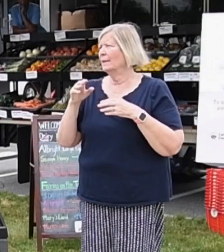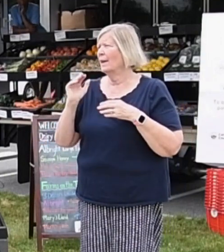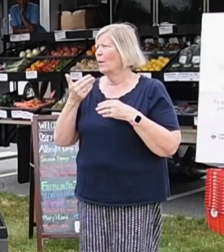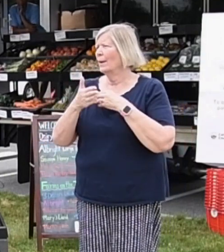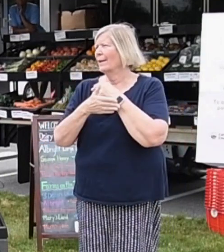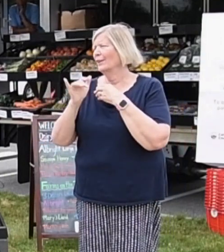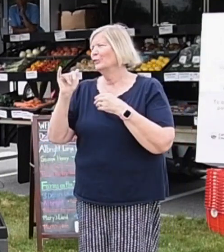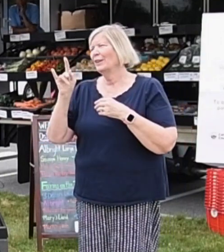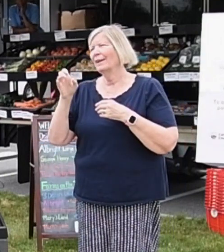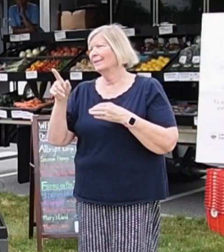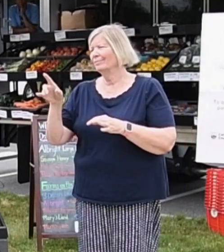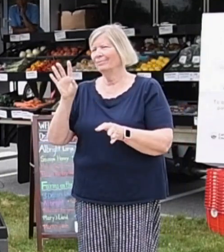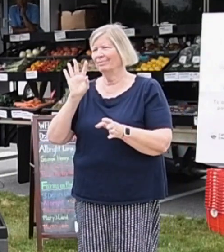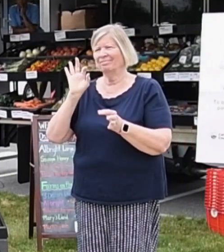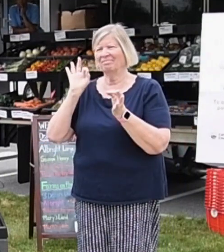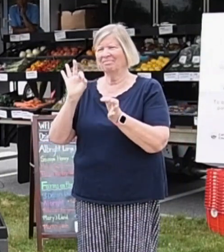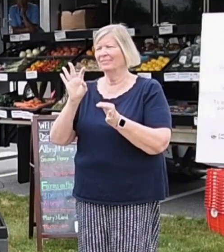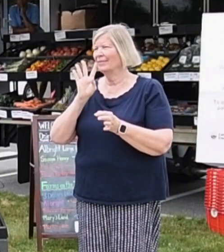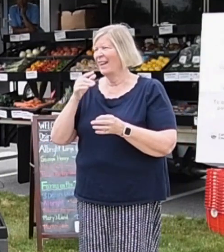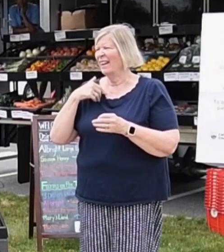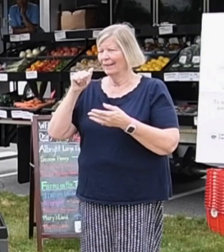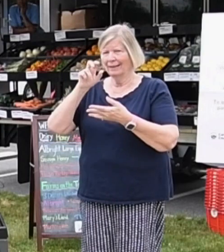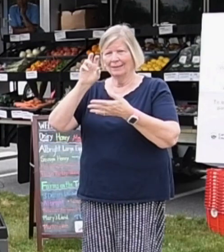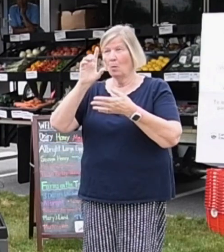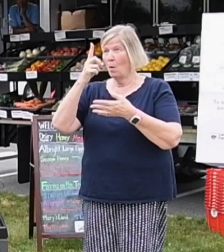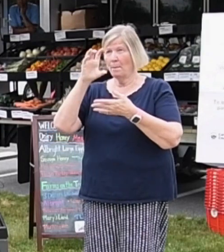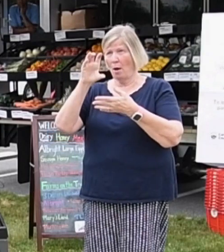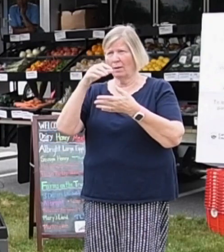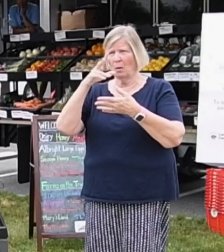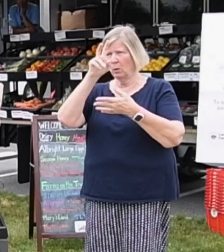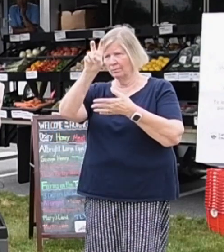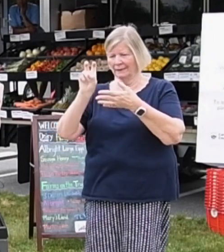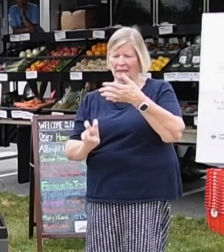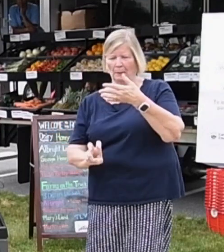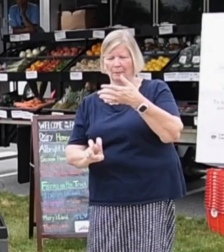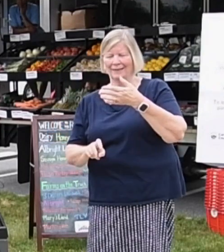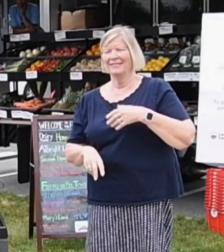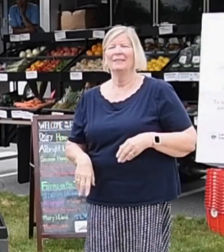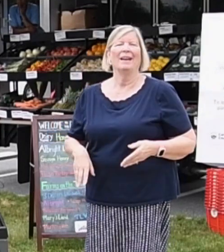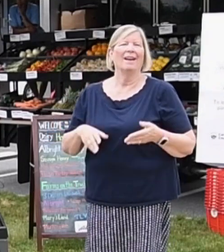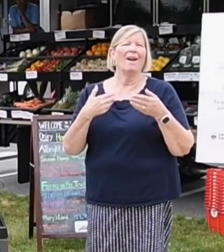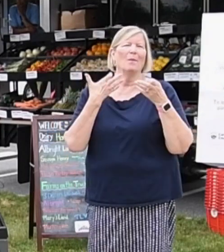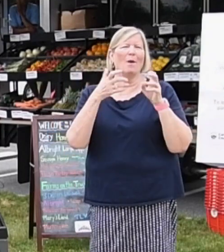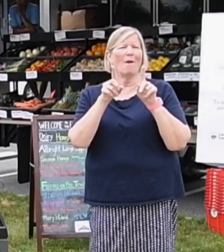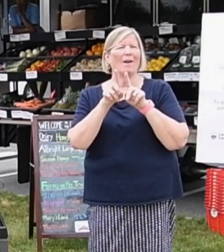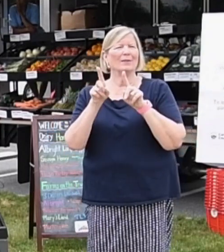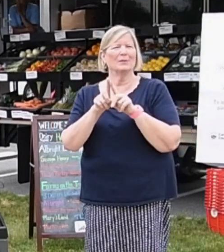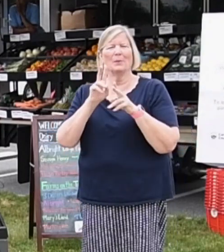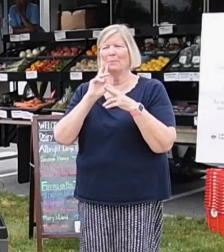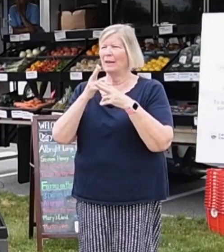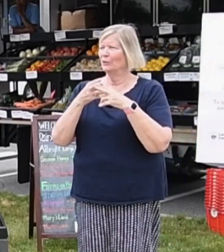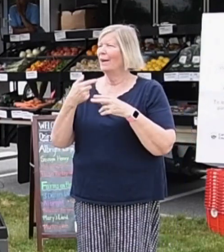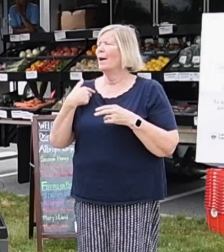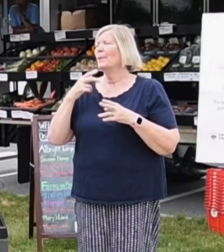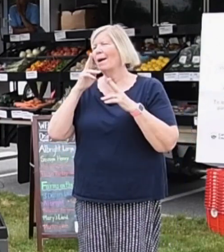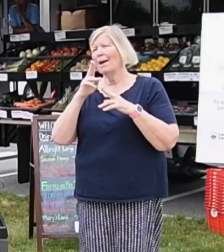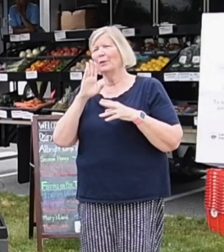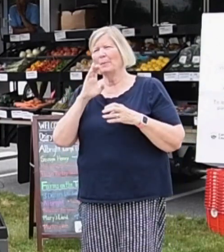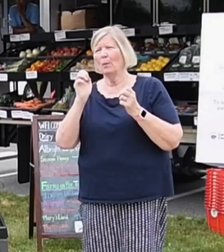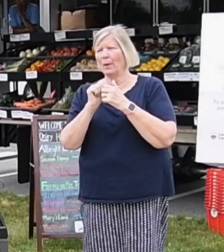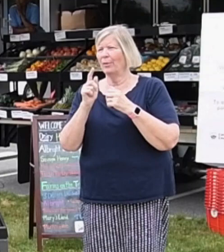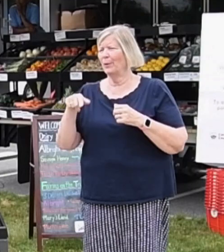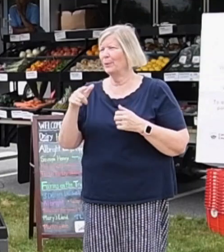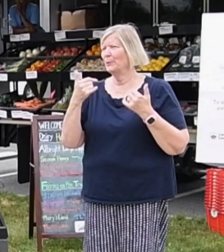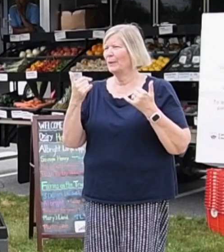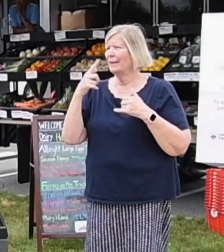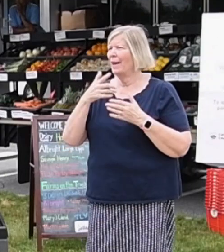that better. So thank you. I can skip a whole one of my paragraphs here. But let me also say that I am honored to be with you